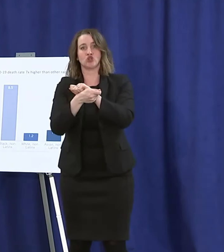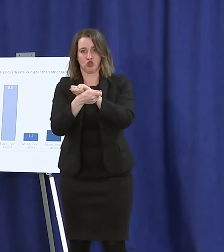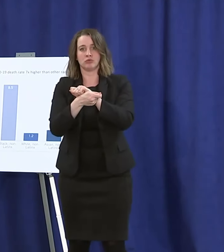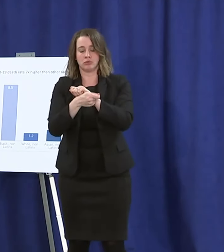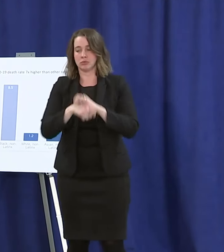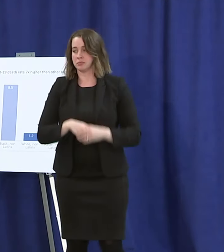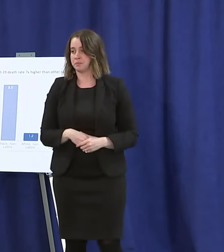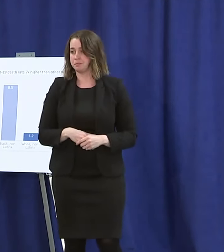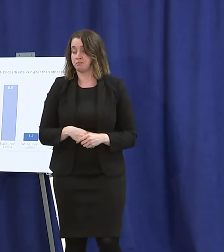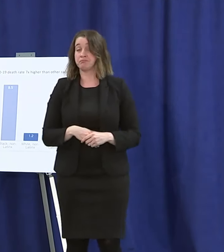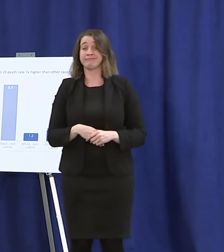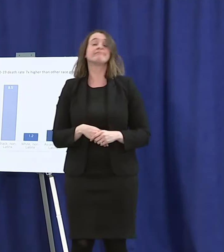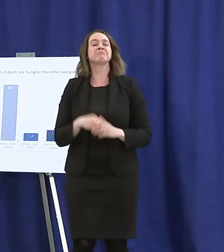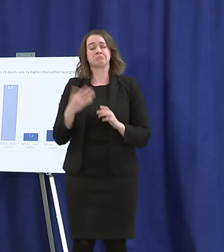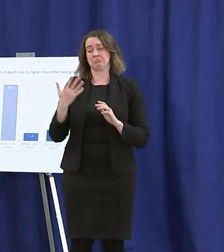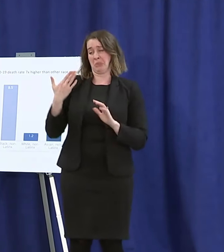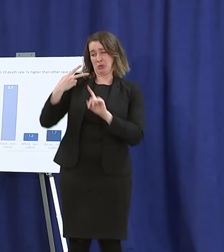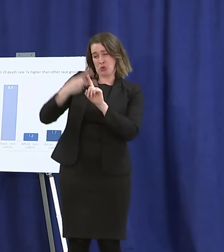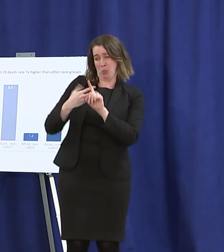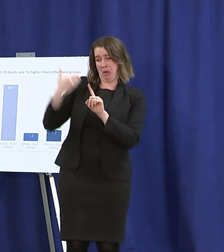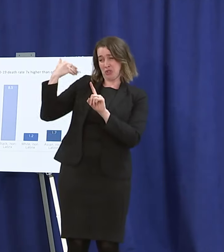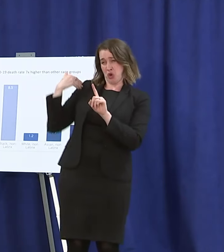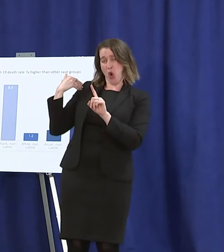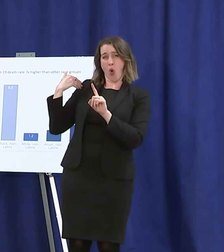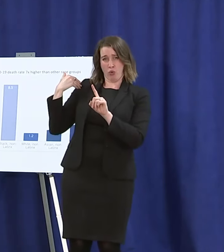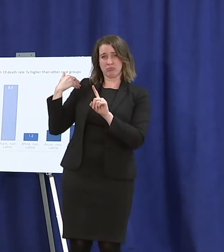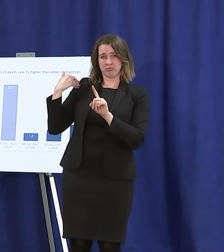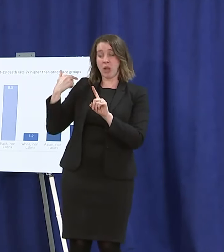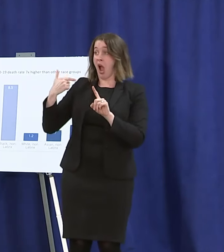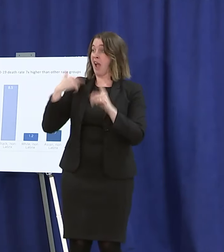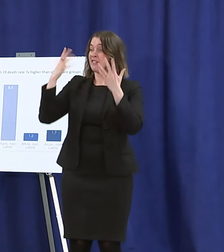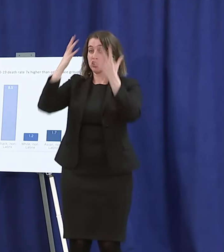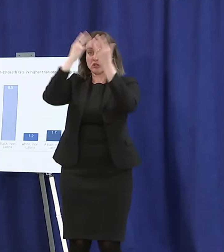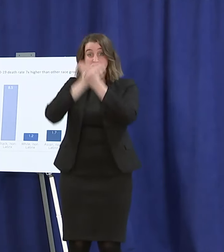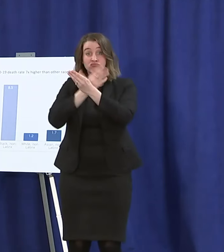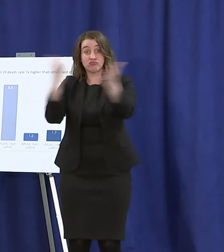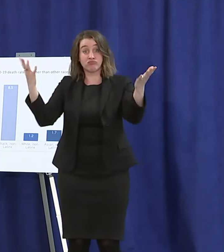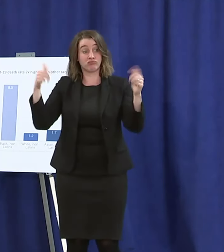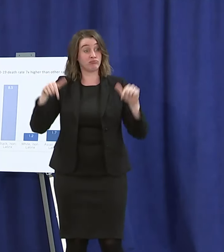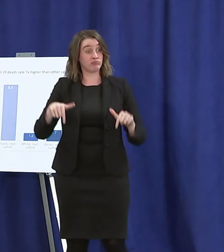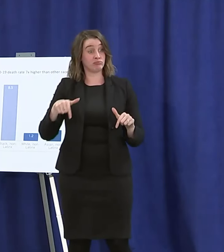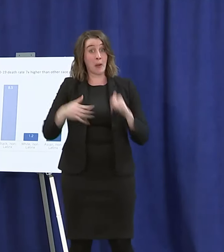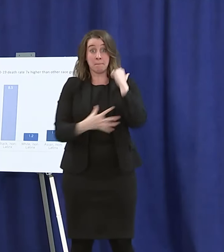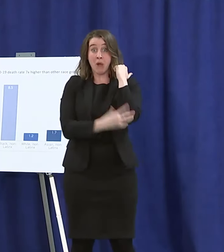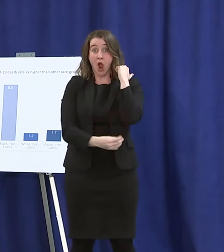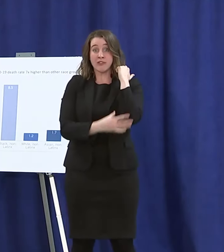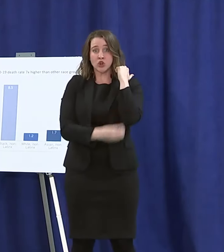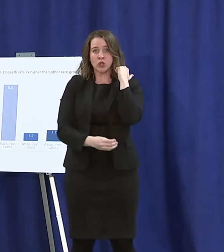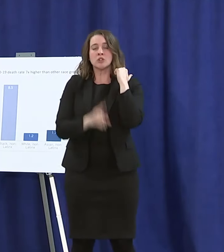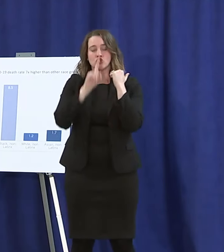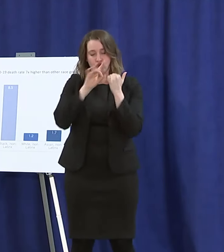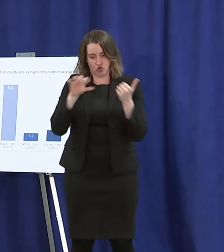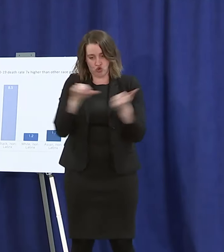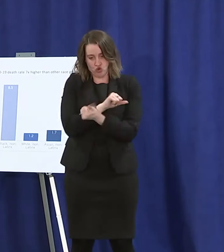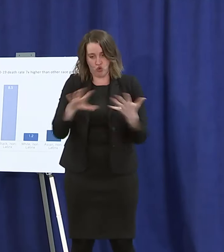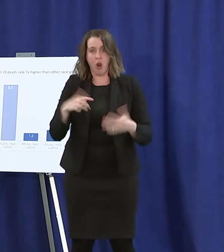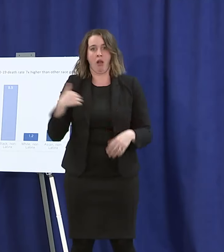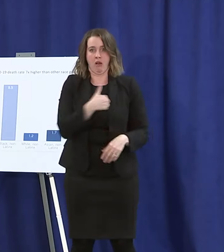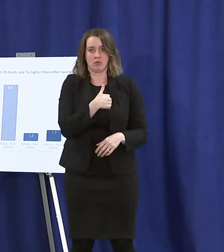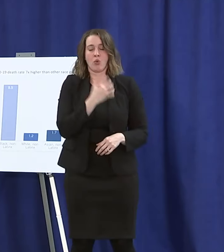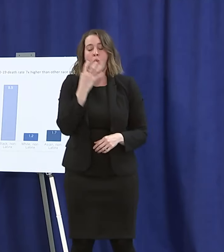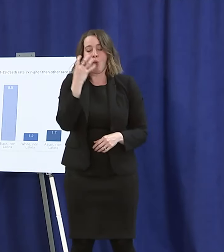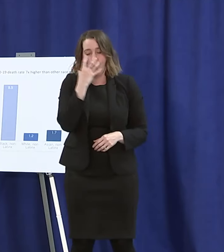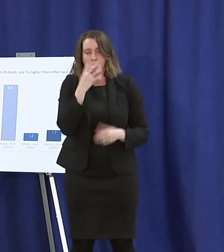Less than 2 months ago, I proclaimed that before all Chicago, that poverty is killing us, literally and